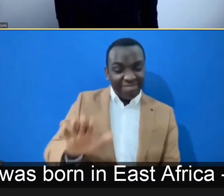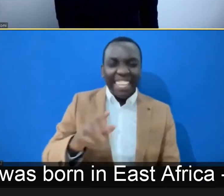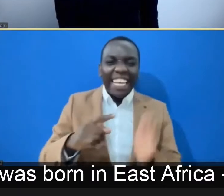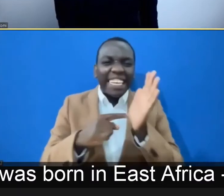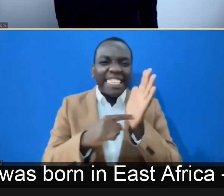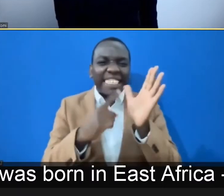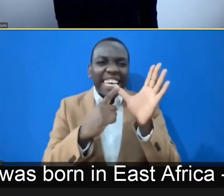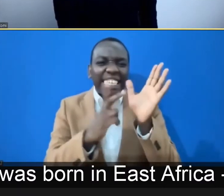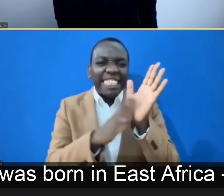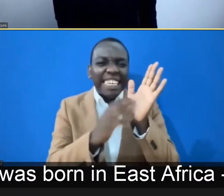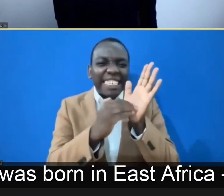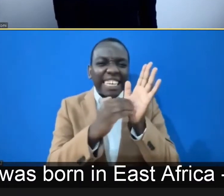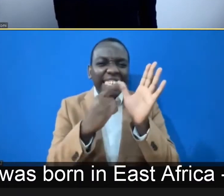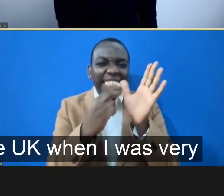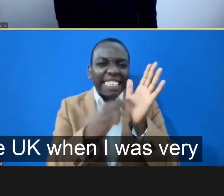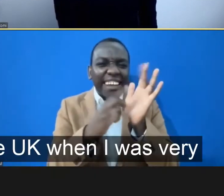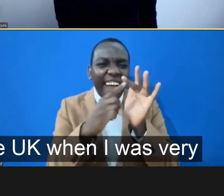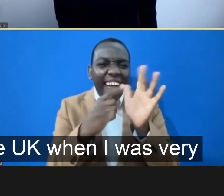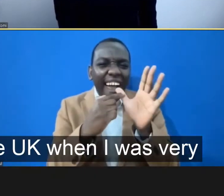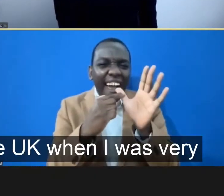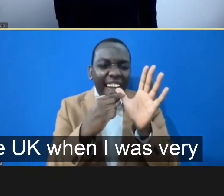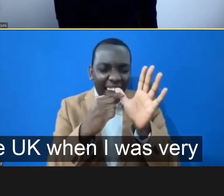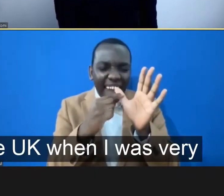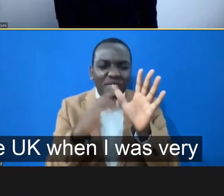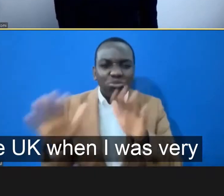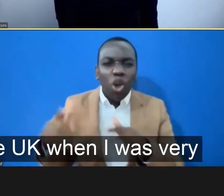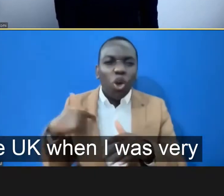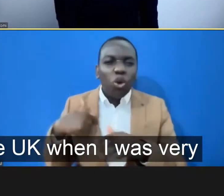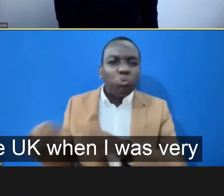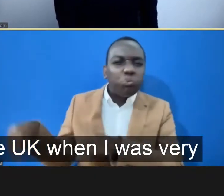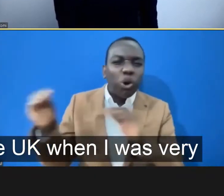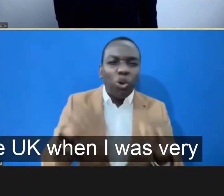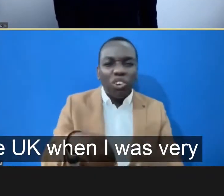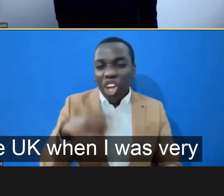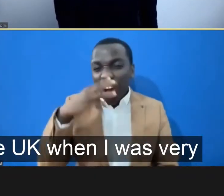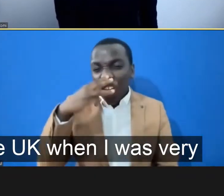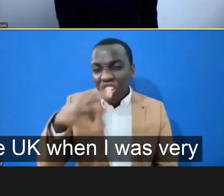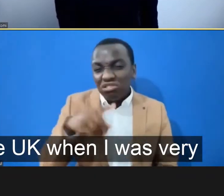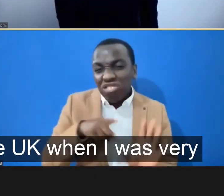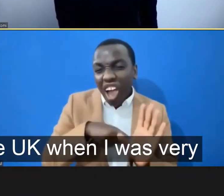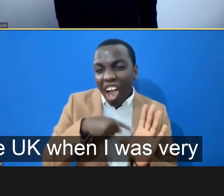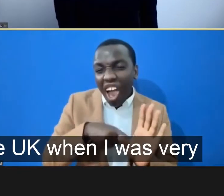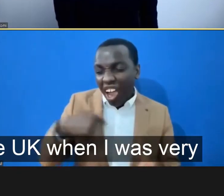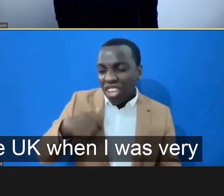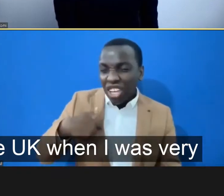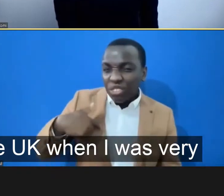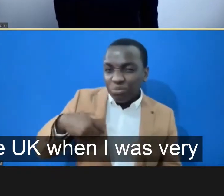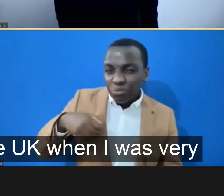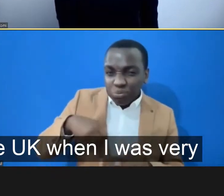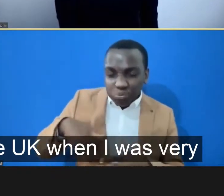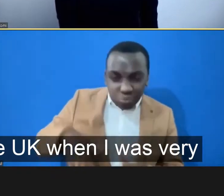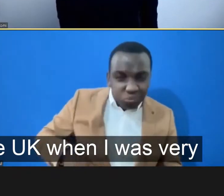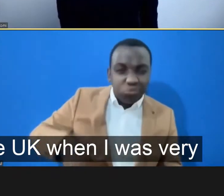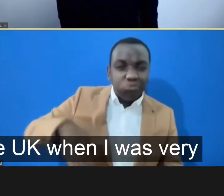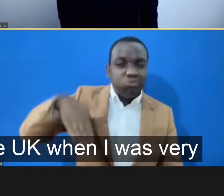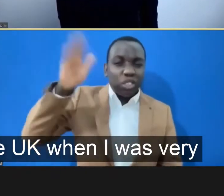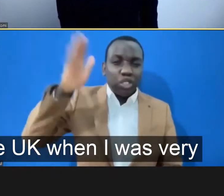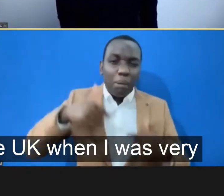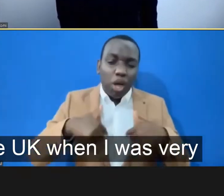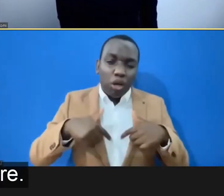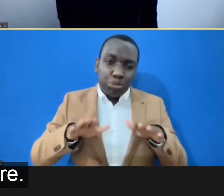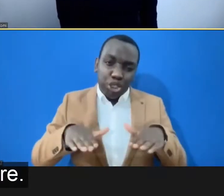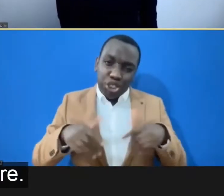I was born in East Africa, in Tanzania, and I moved to the UK when I was very